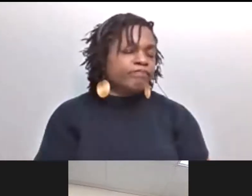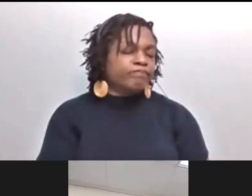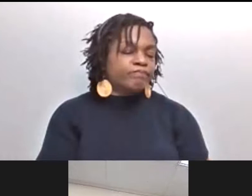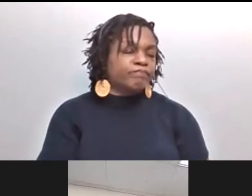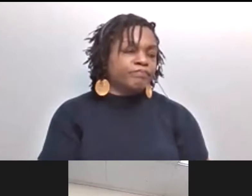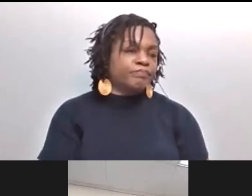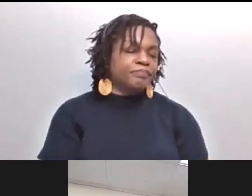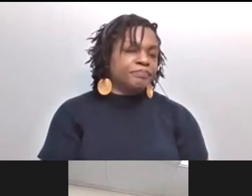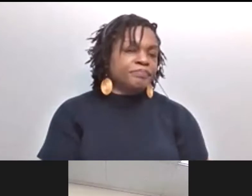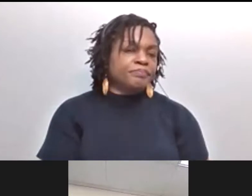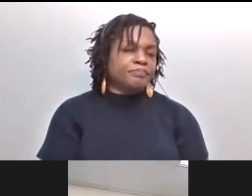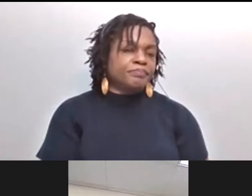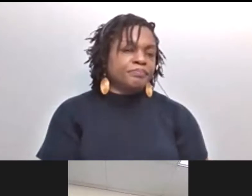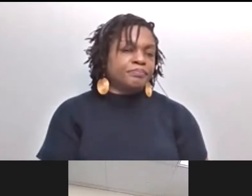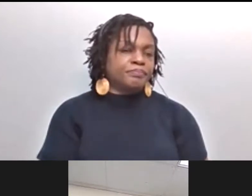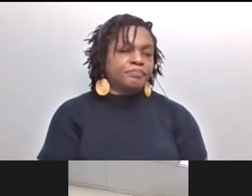okay.